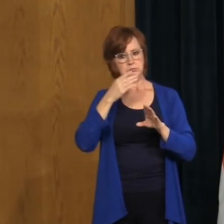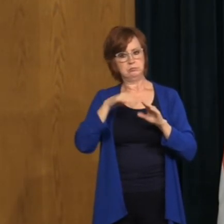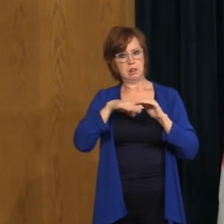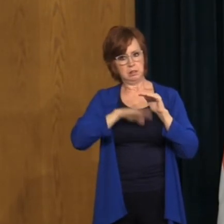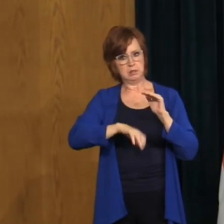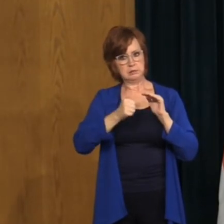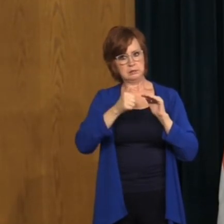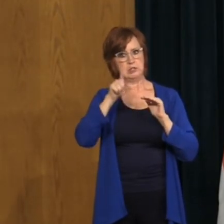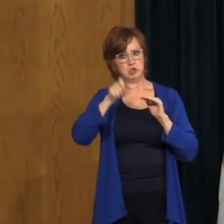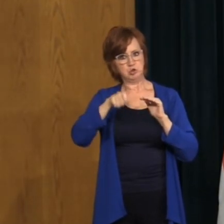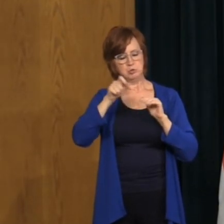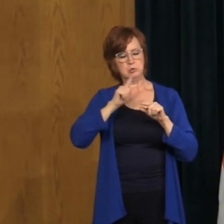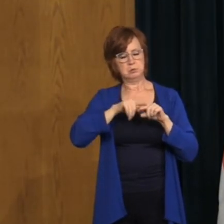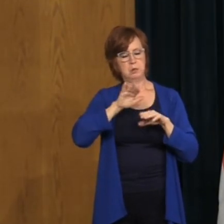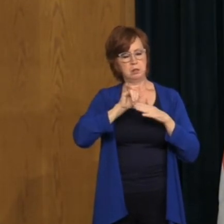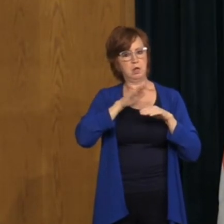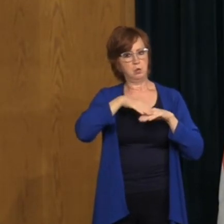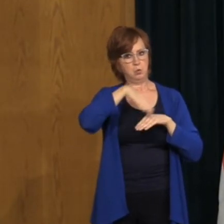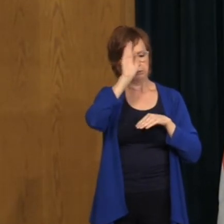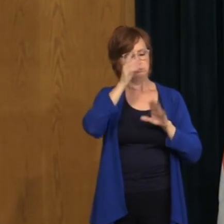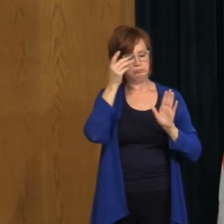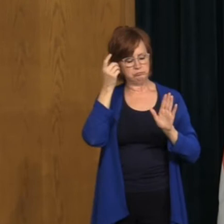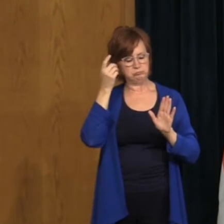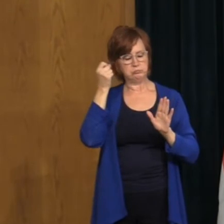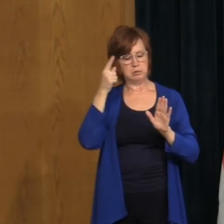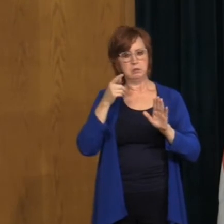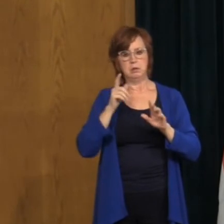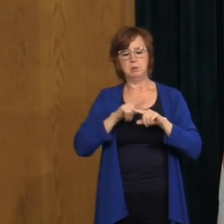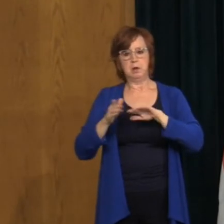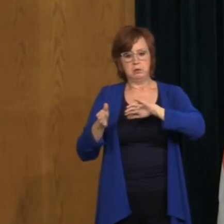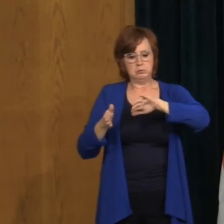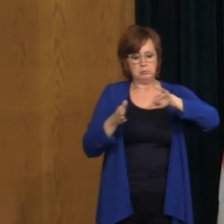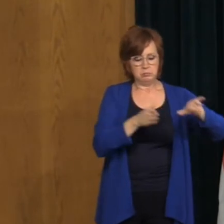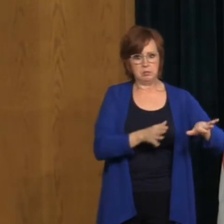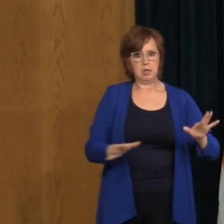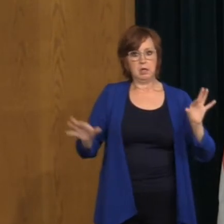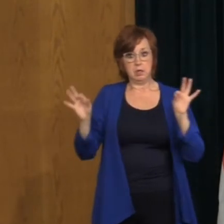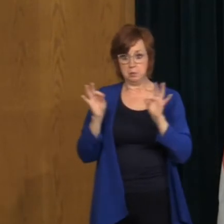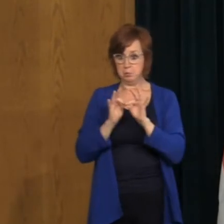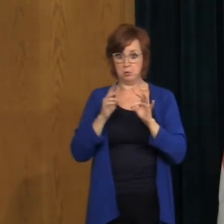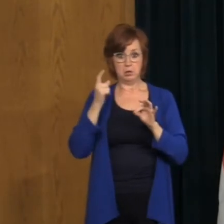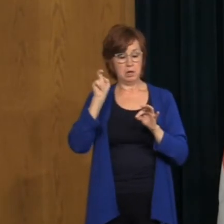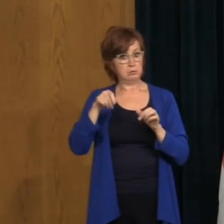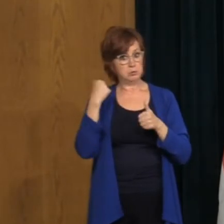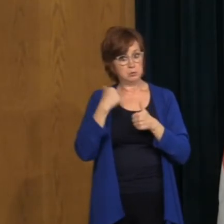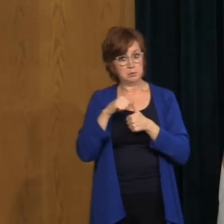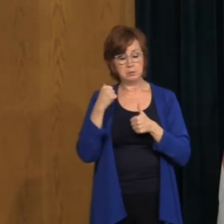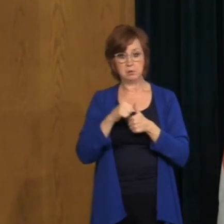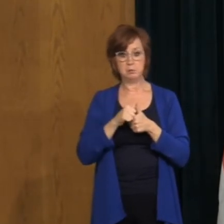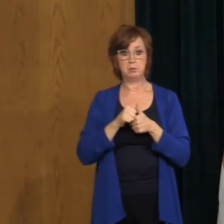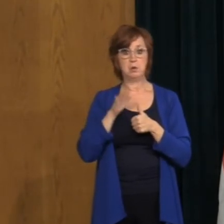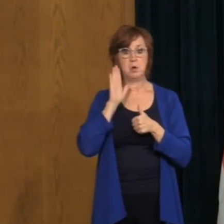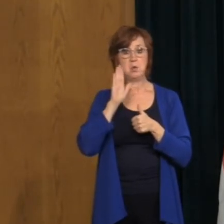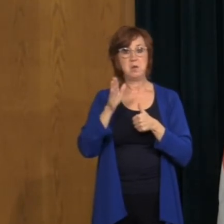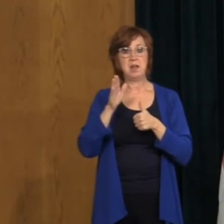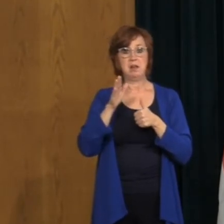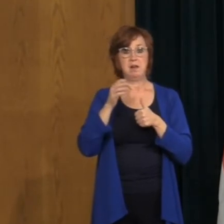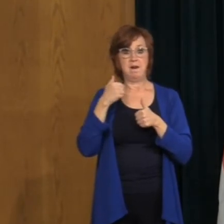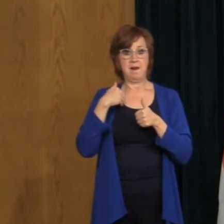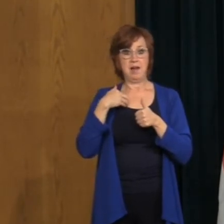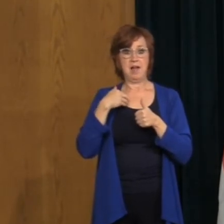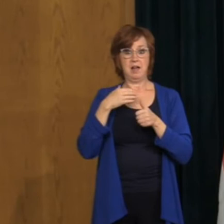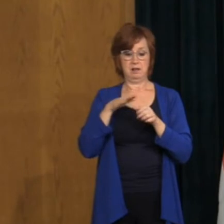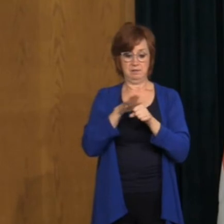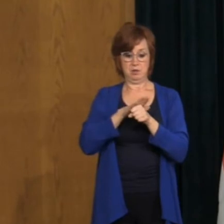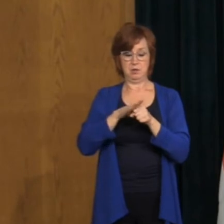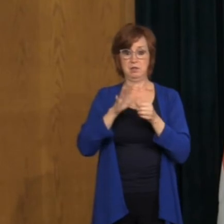we are going to have continued regional outbreaks in settings similar to this as we move forward. And we are very confident that